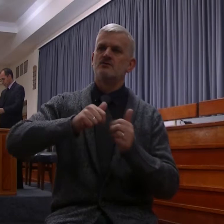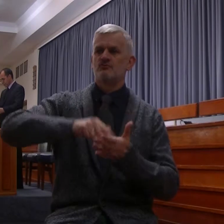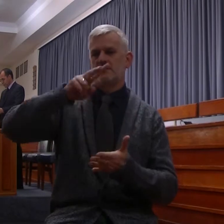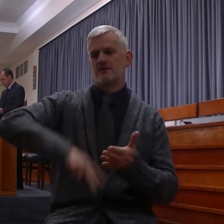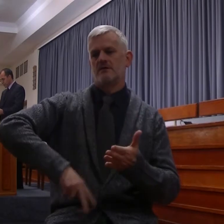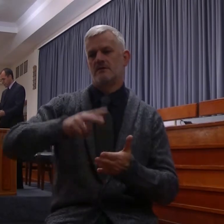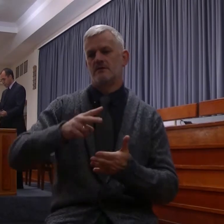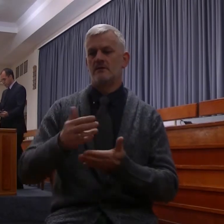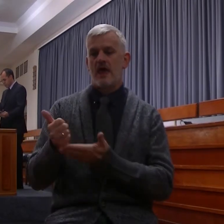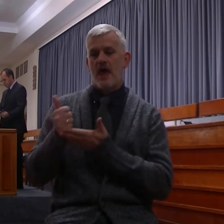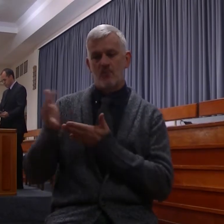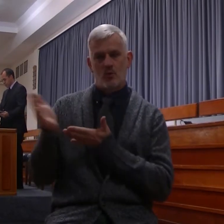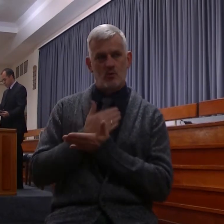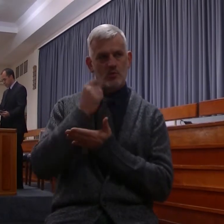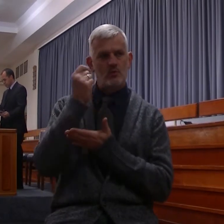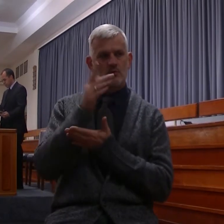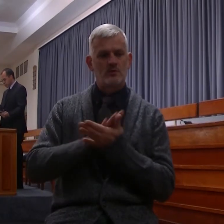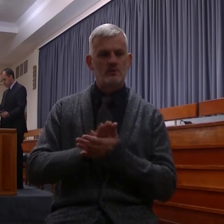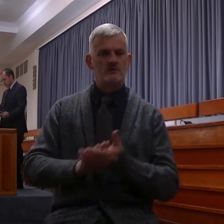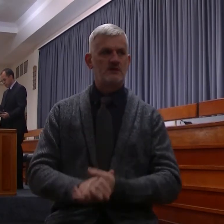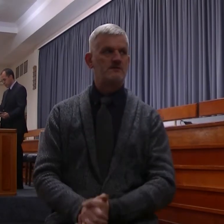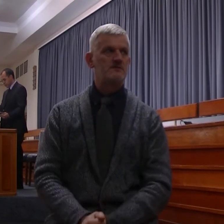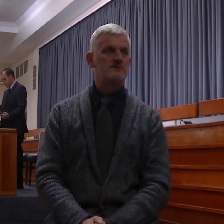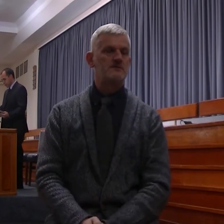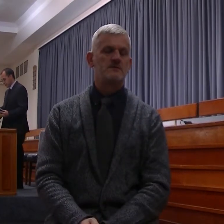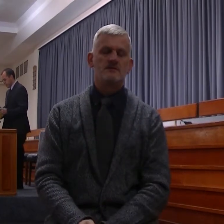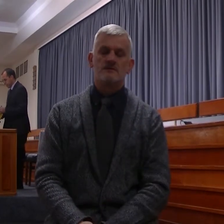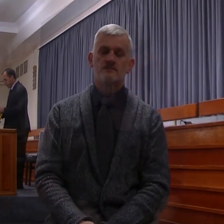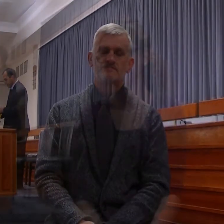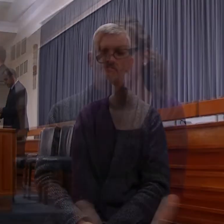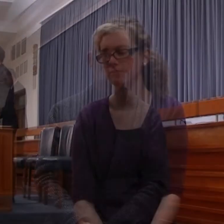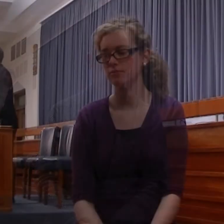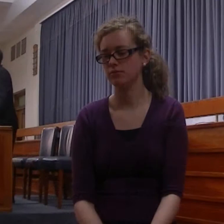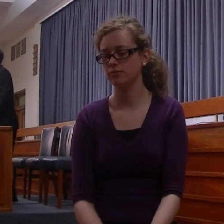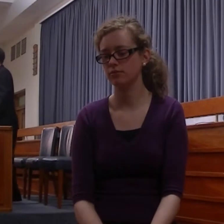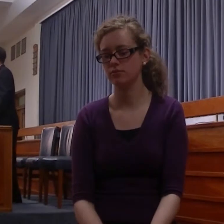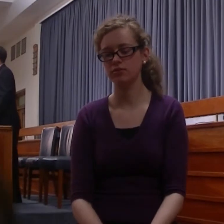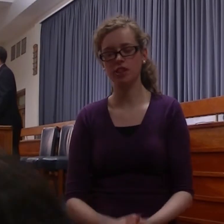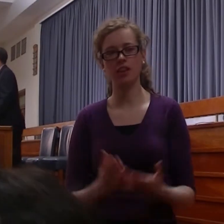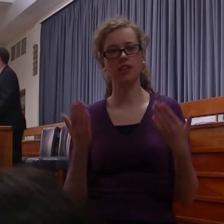word and grant us all understanding as we study it tonight. Bless him.